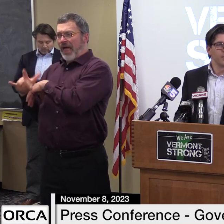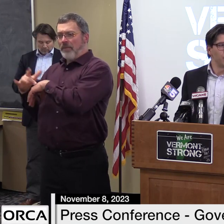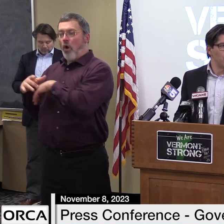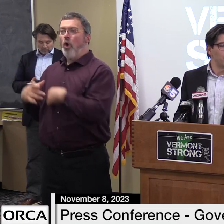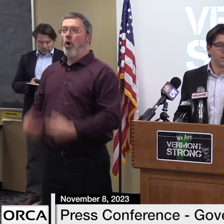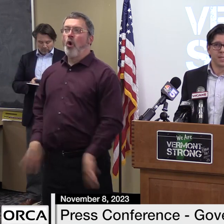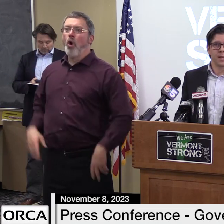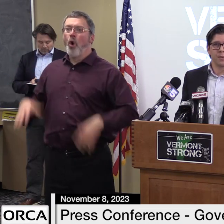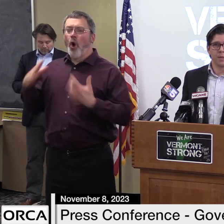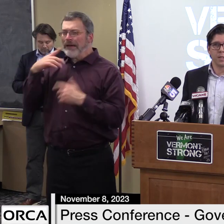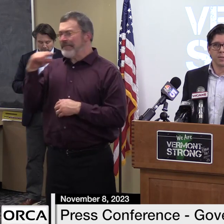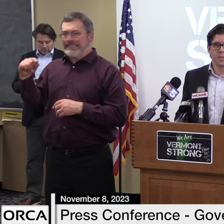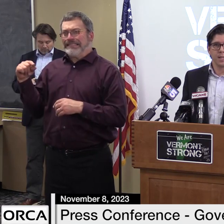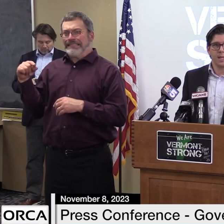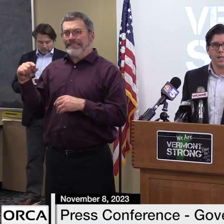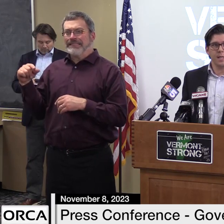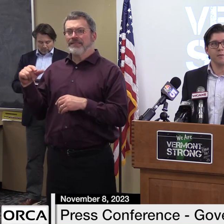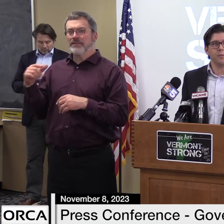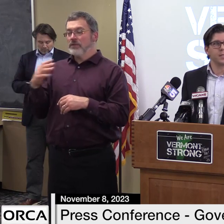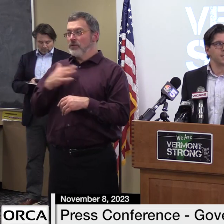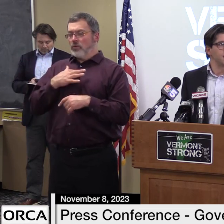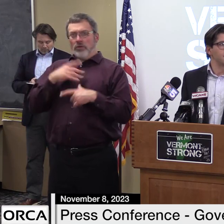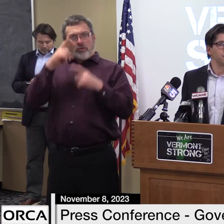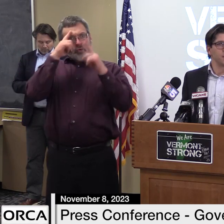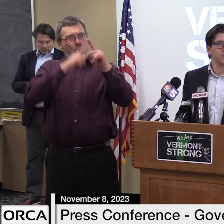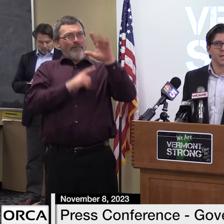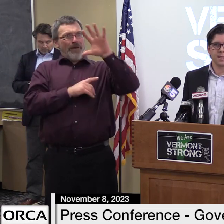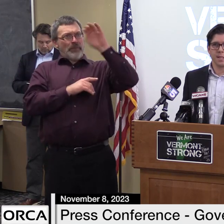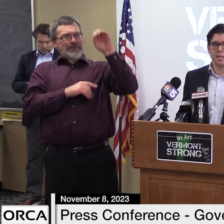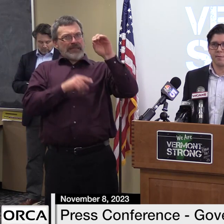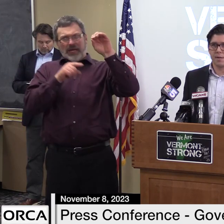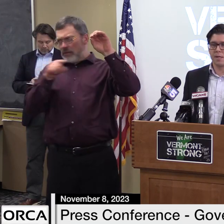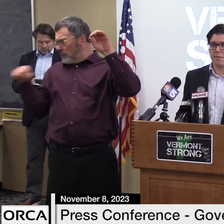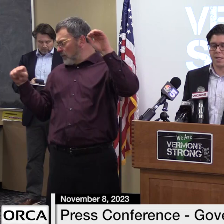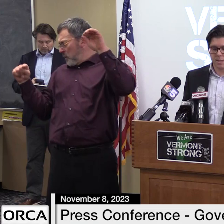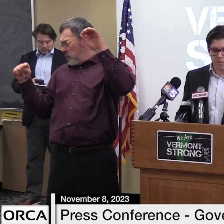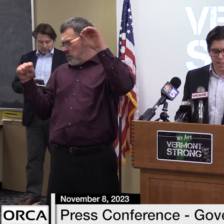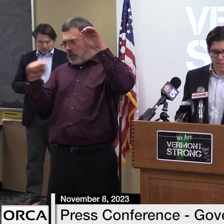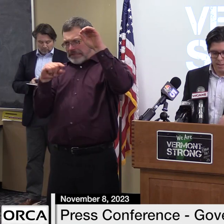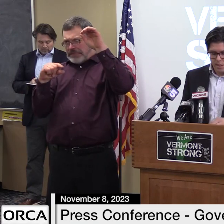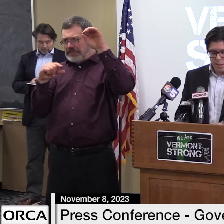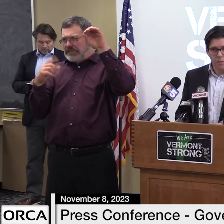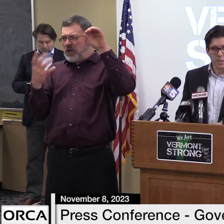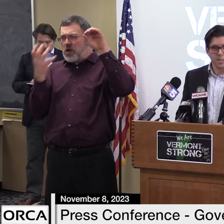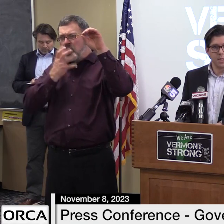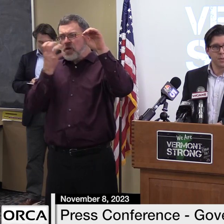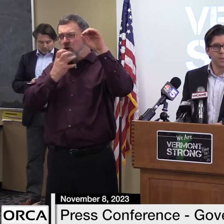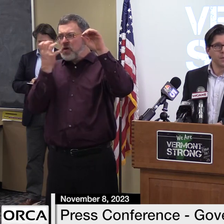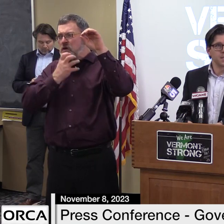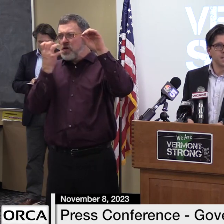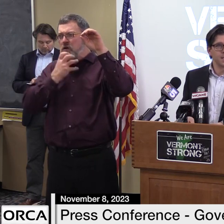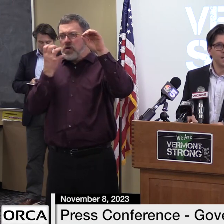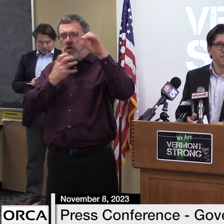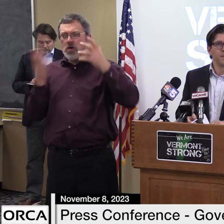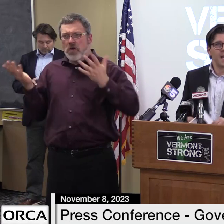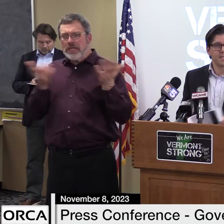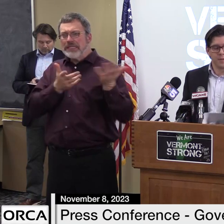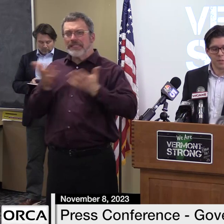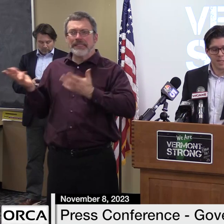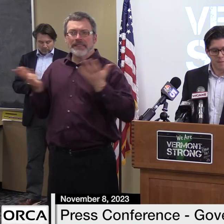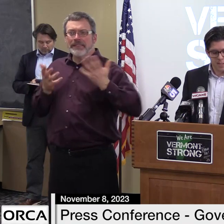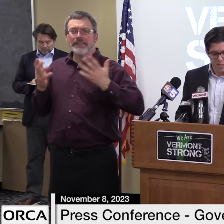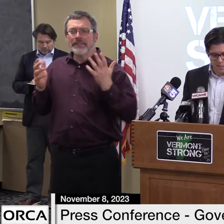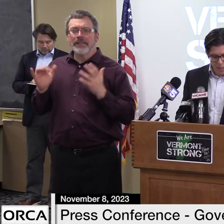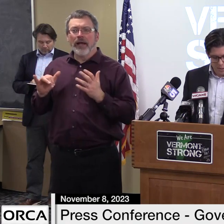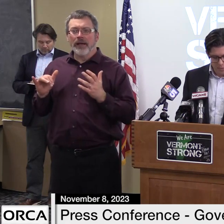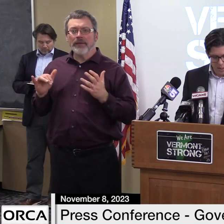downward below the data that we used. Even with the data that we know has slightly inflated vacancy rates, we're still going to see a massive